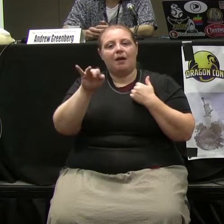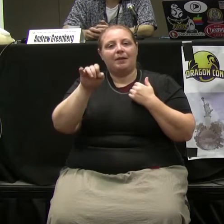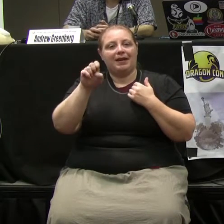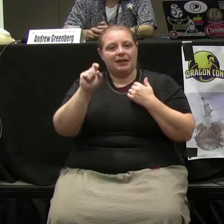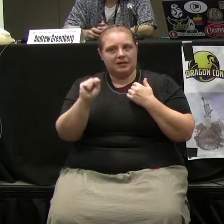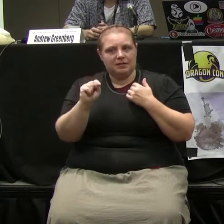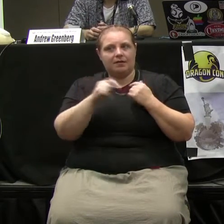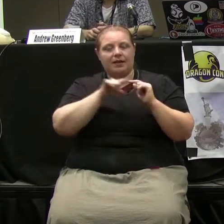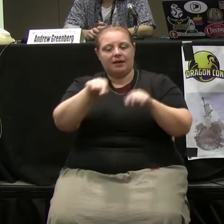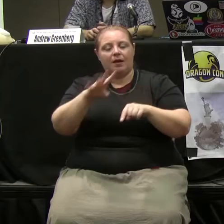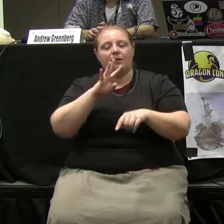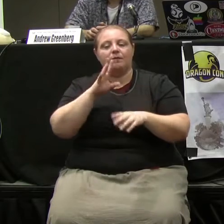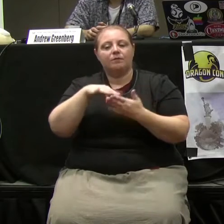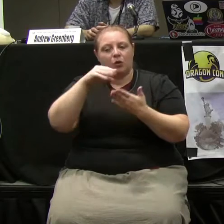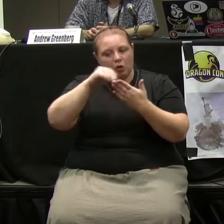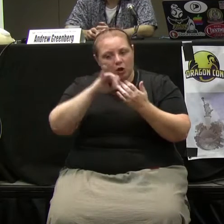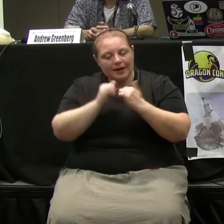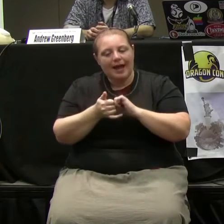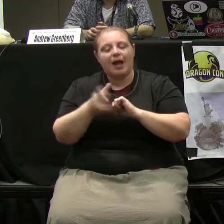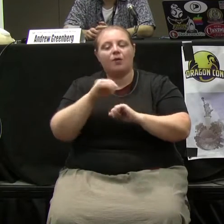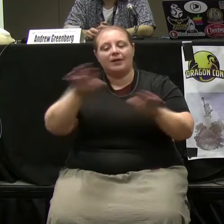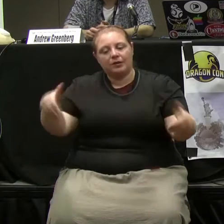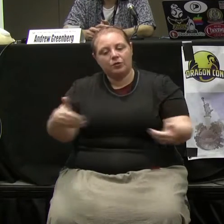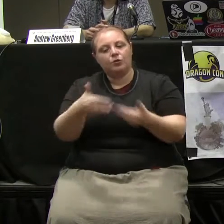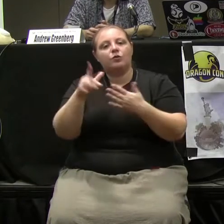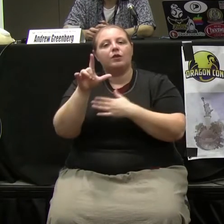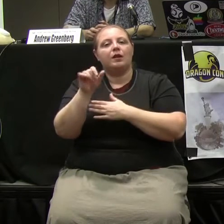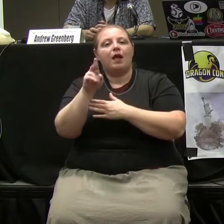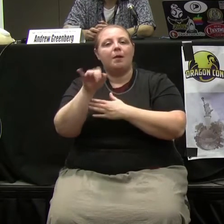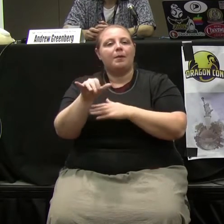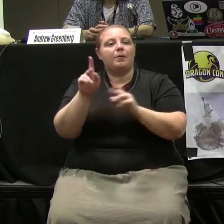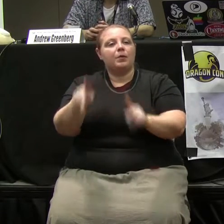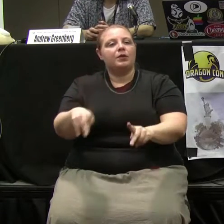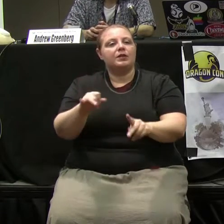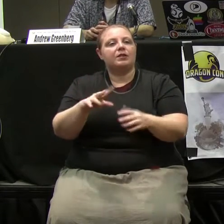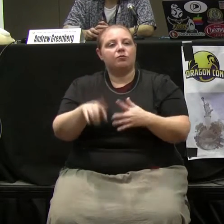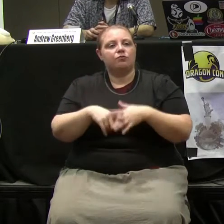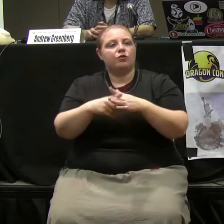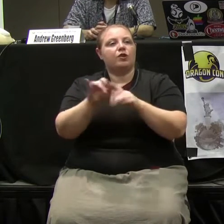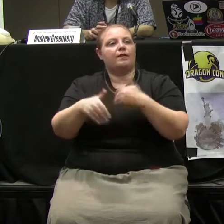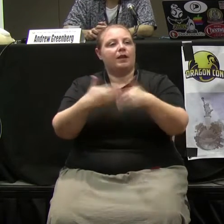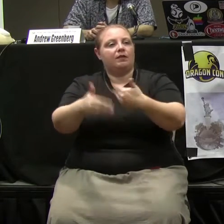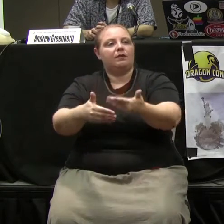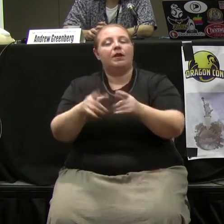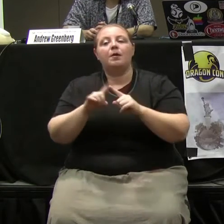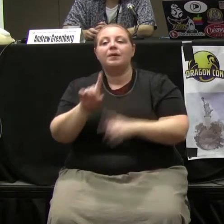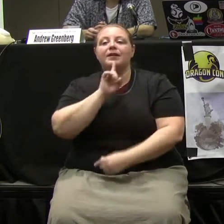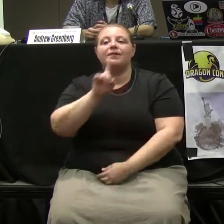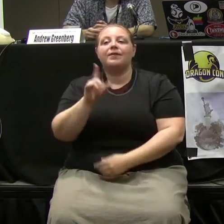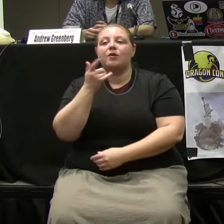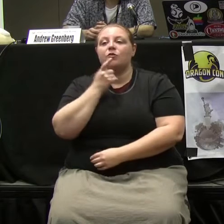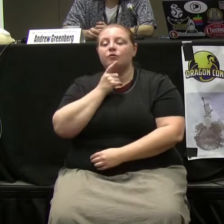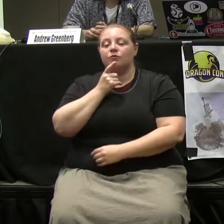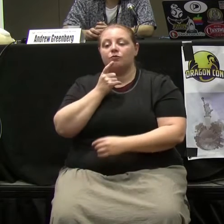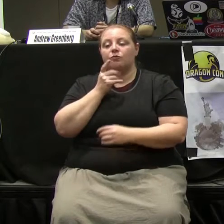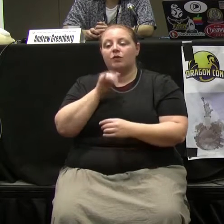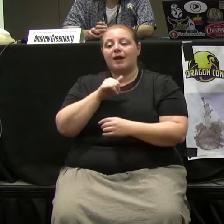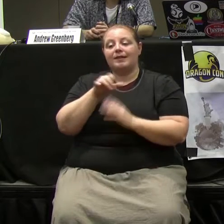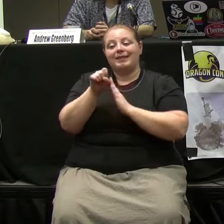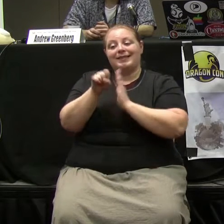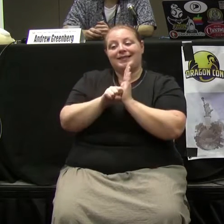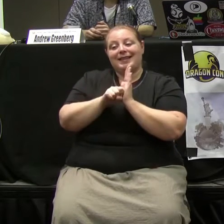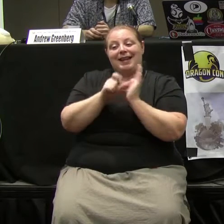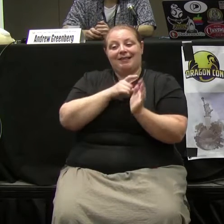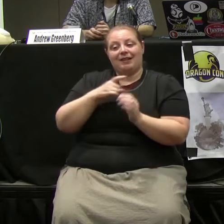Dome and learn how to talk to your lobbyists, introduce you to their lobbyists to get this going. But it's very true that on state